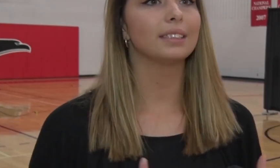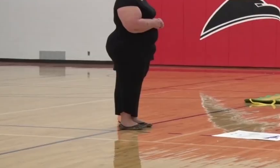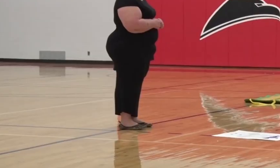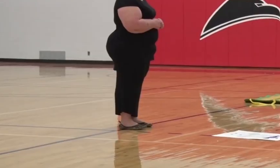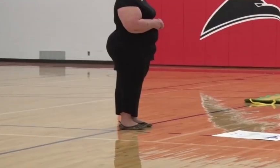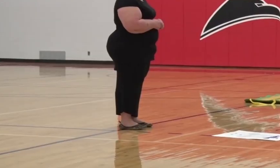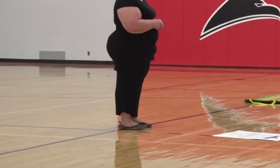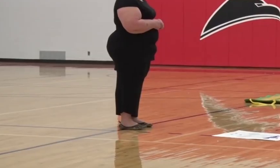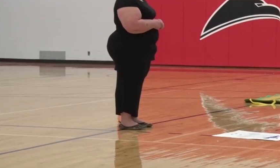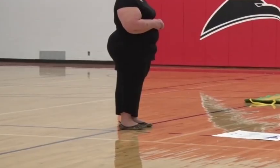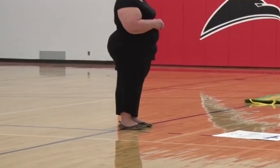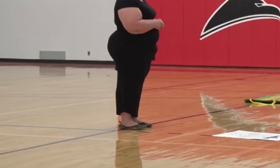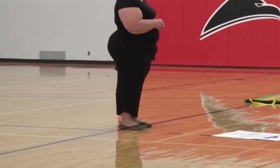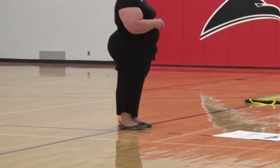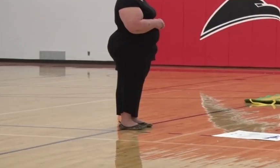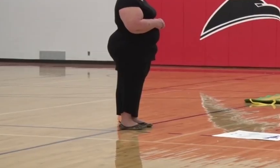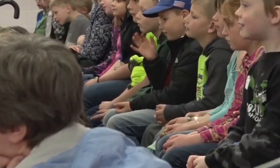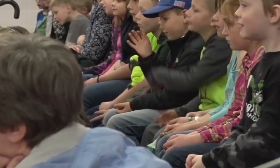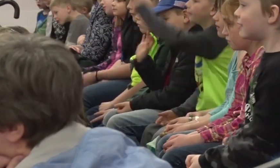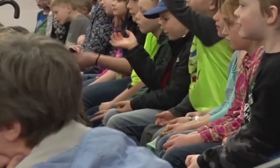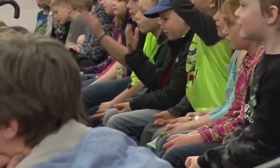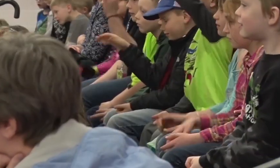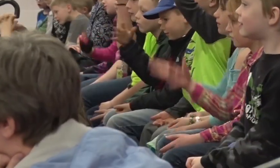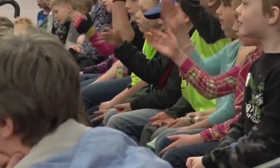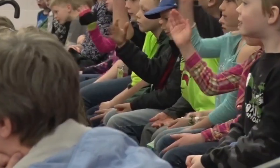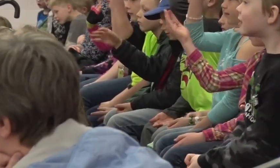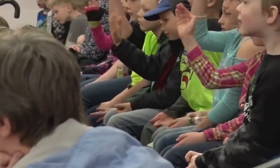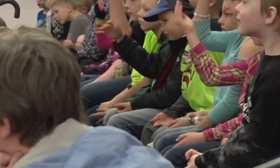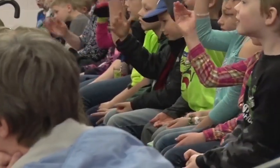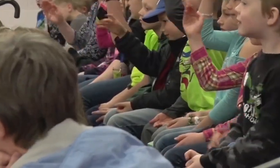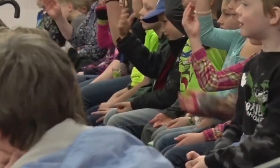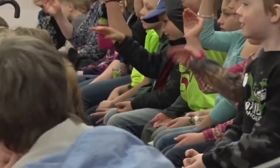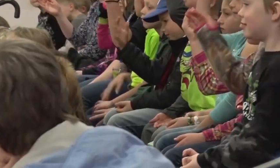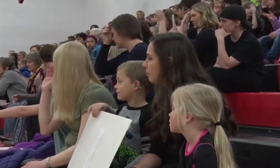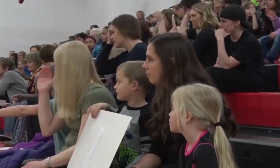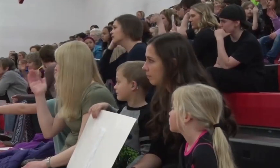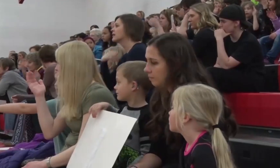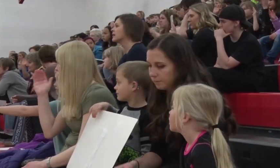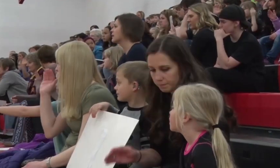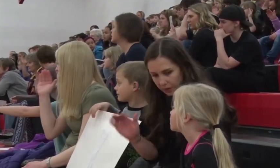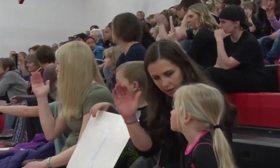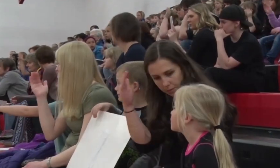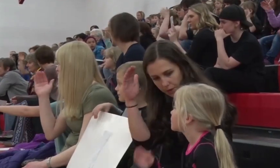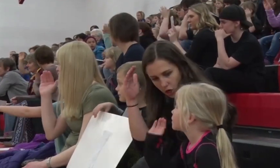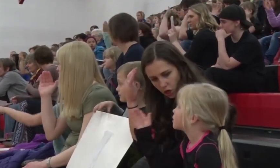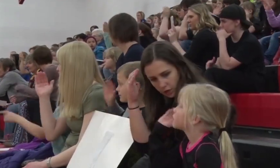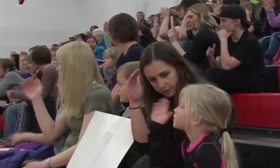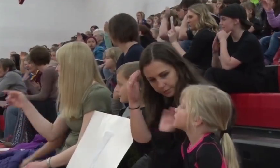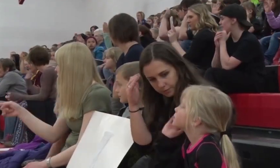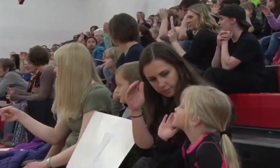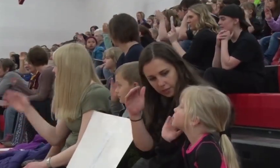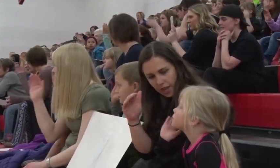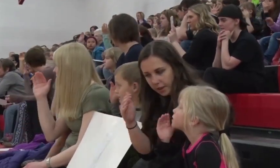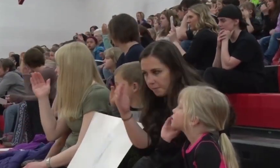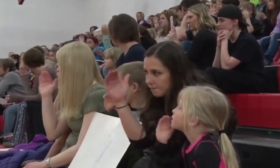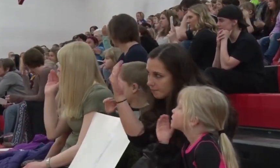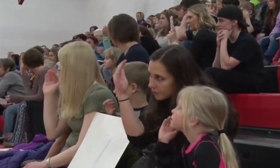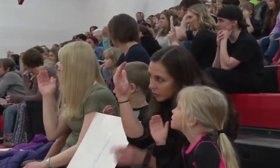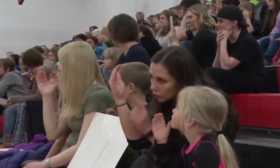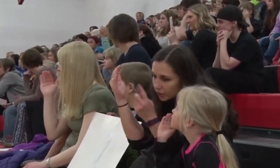together to make this whole thing successful for the children. Many times, those hard of hearing or deaf are left to find their own means to communicate with